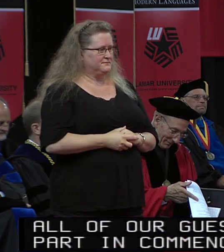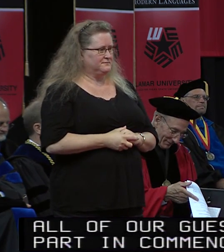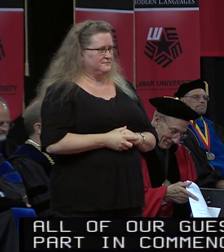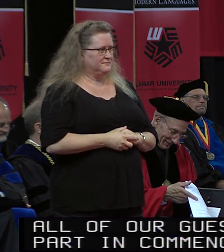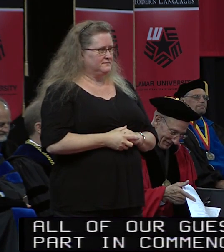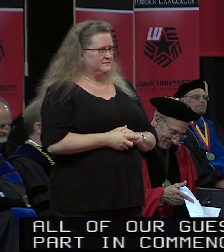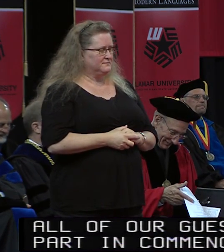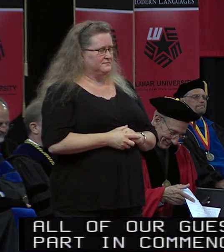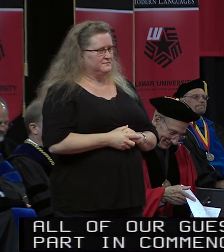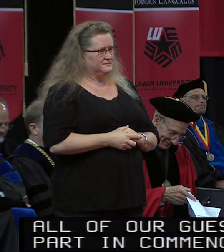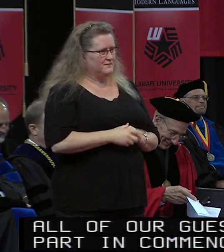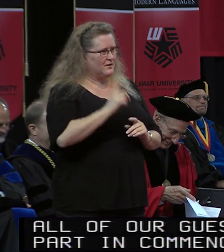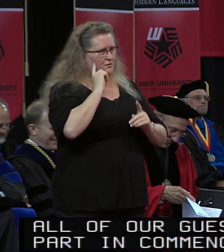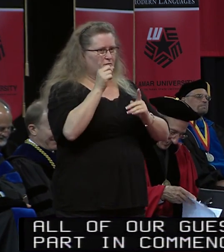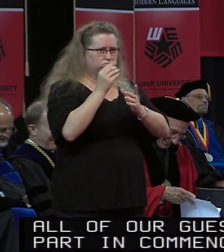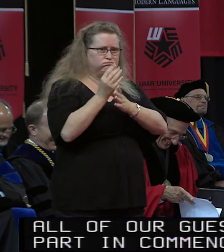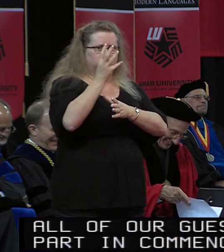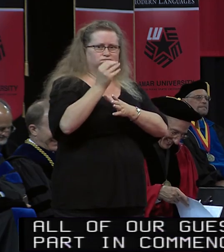Exactly.